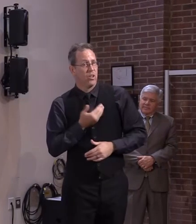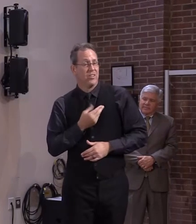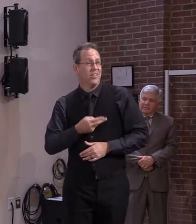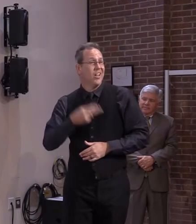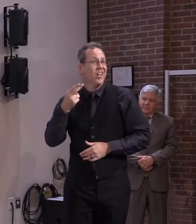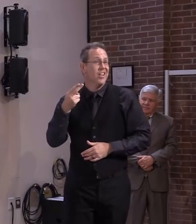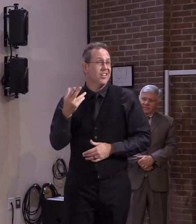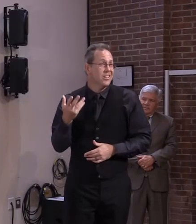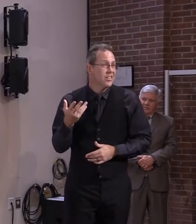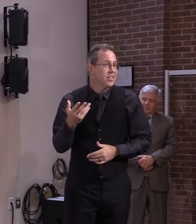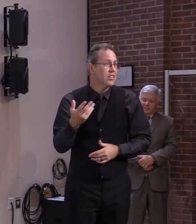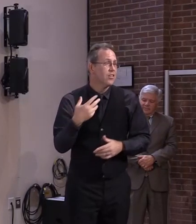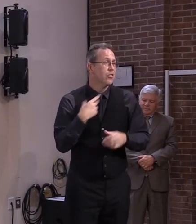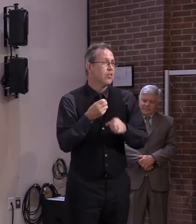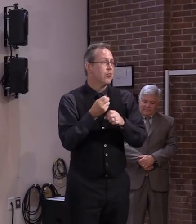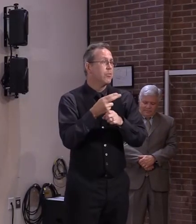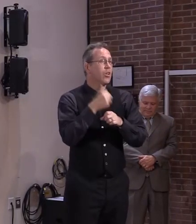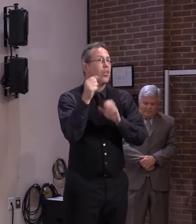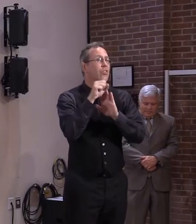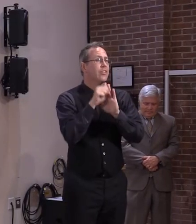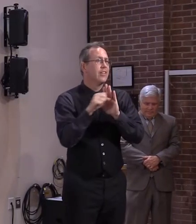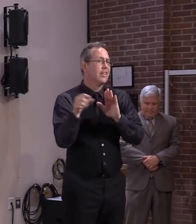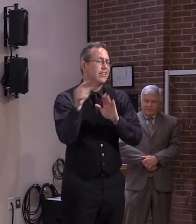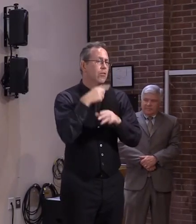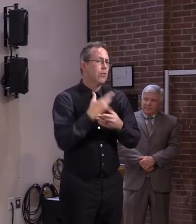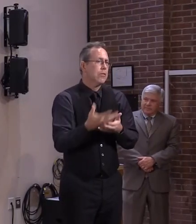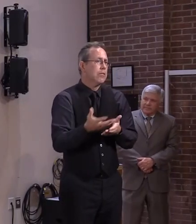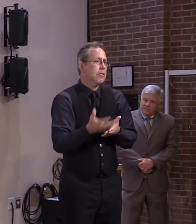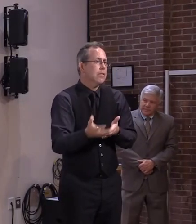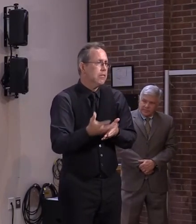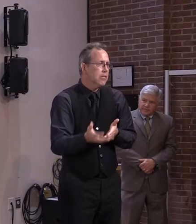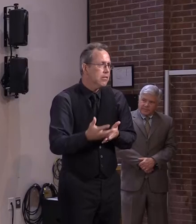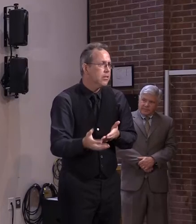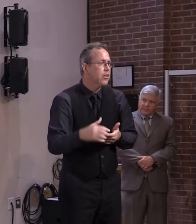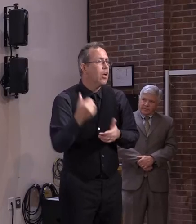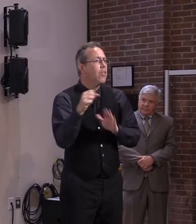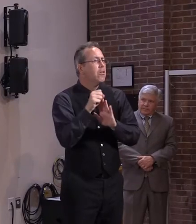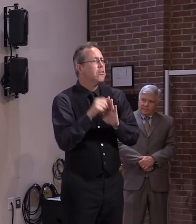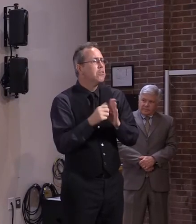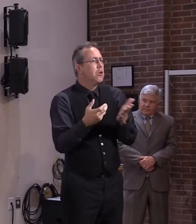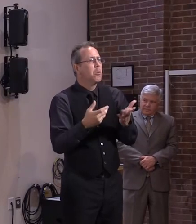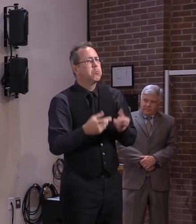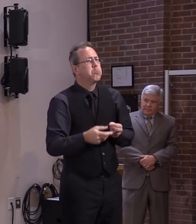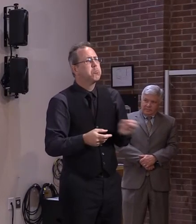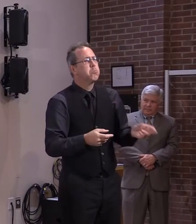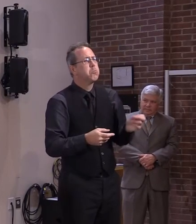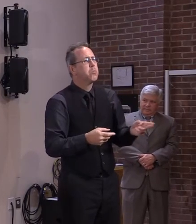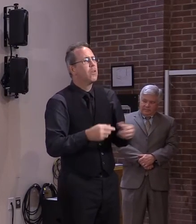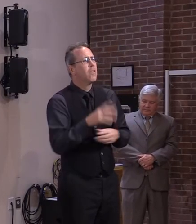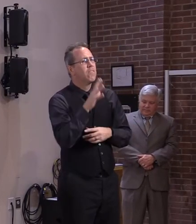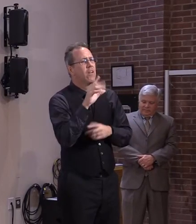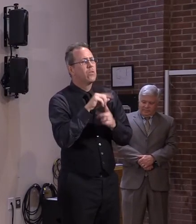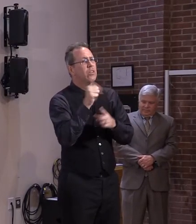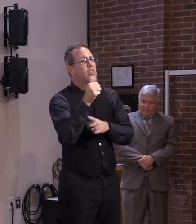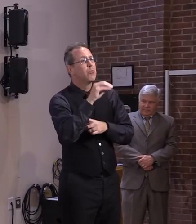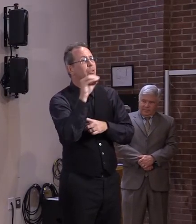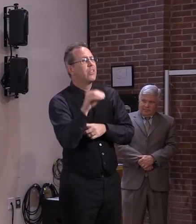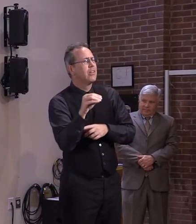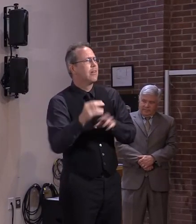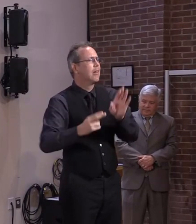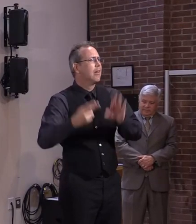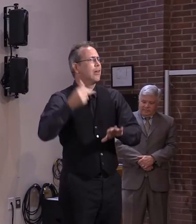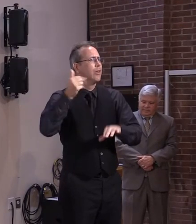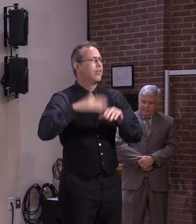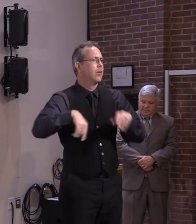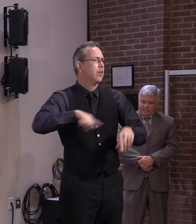deemed to be, if I could put it in quotes, acceptable with other vaccines, which is in the 5 to 10 or more percent range.